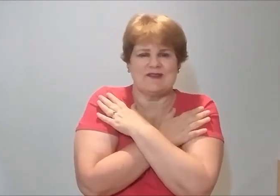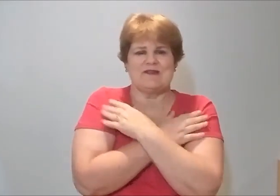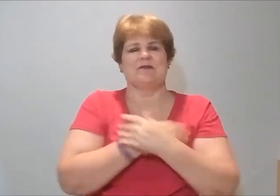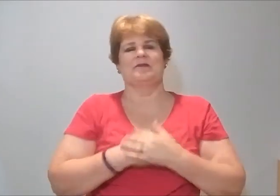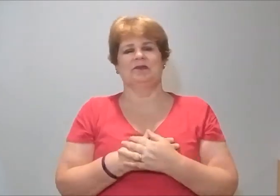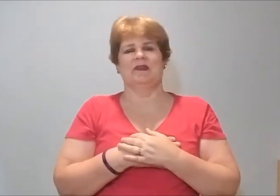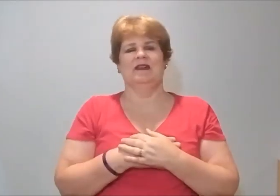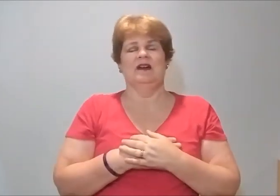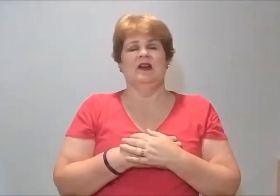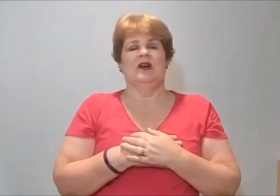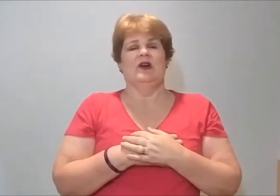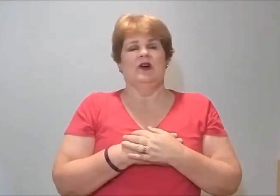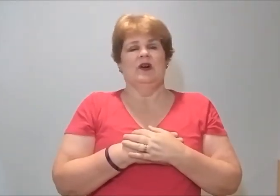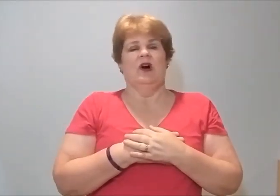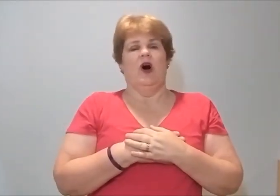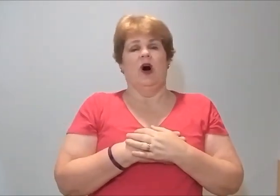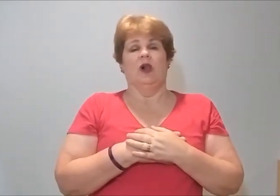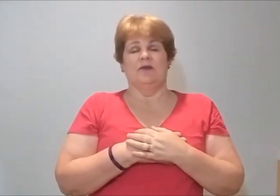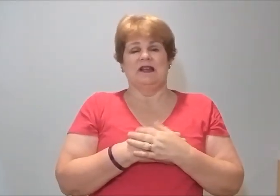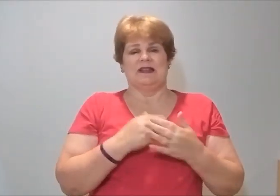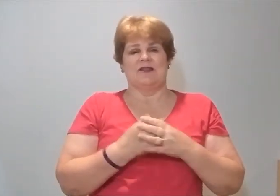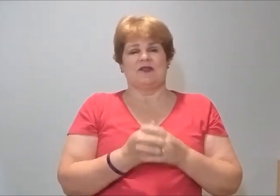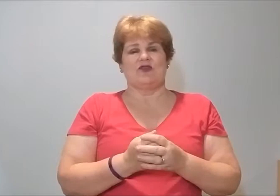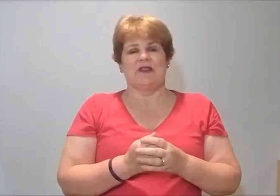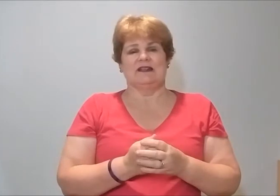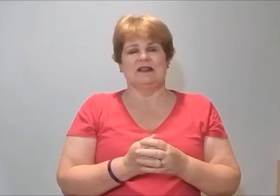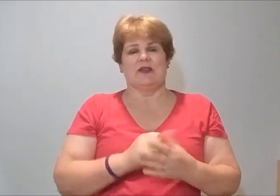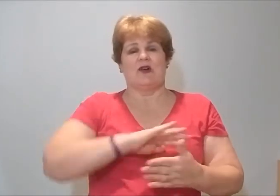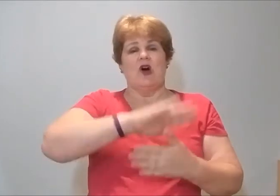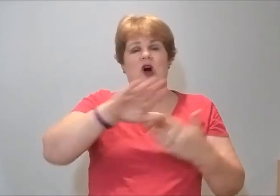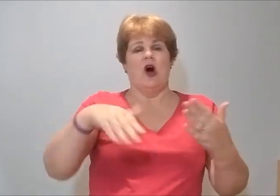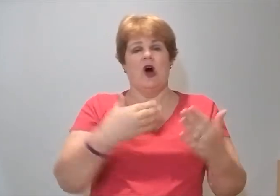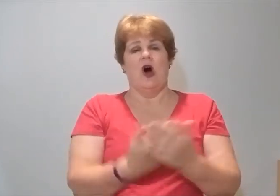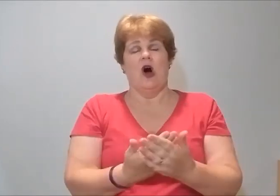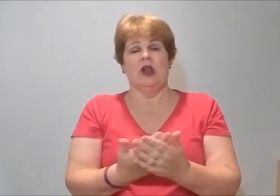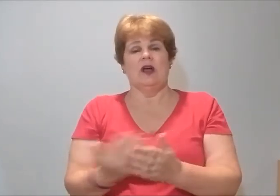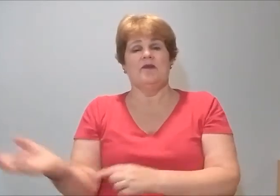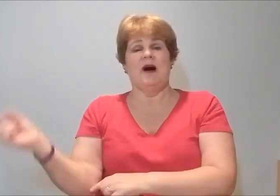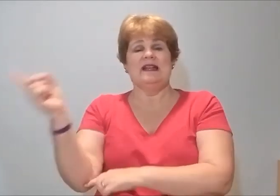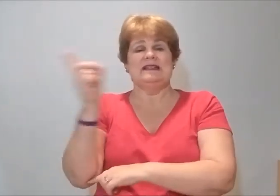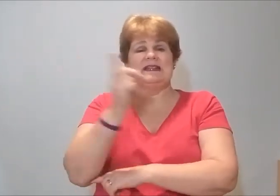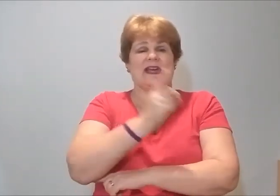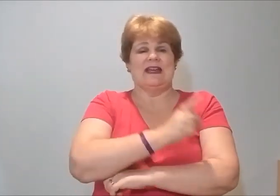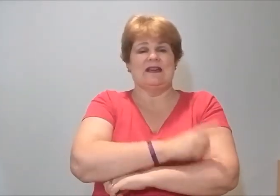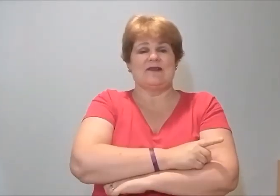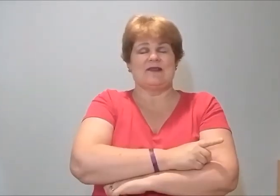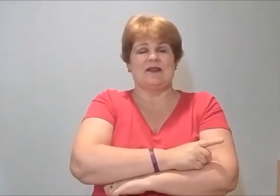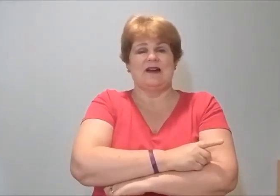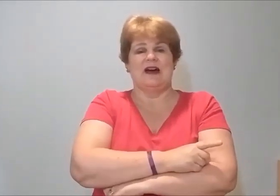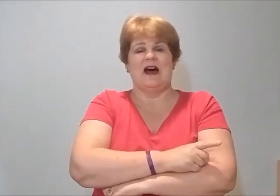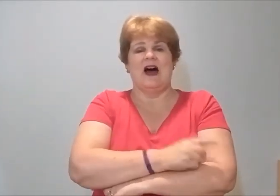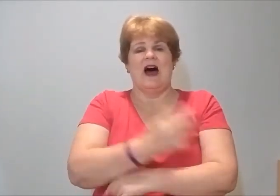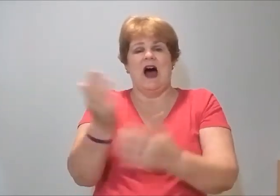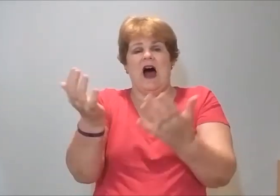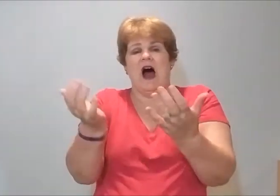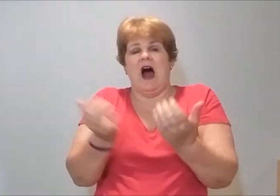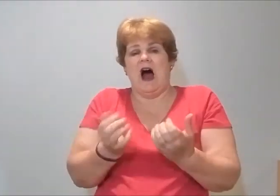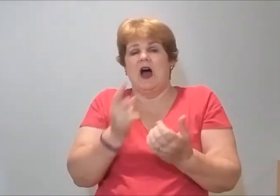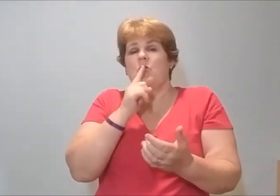chest. All of my days, let's try that together. All of my days, I want